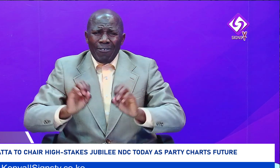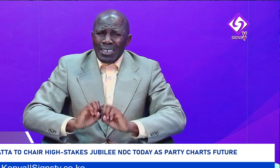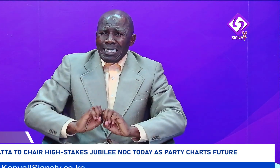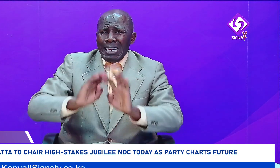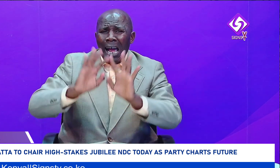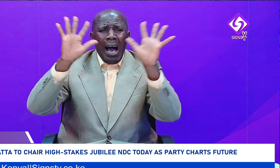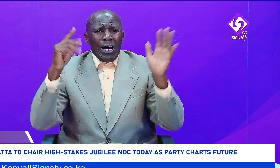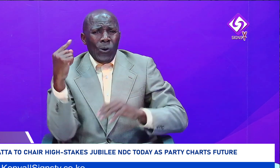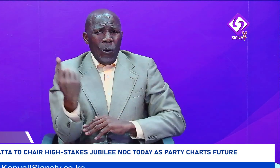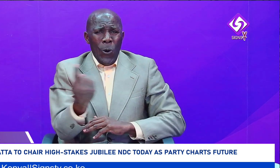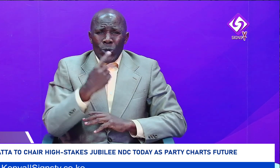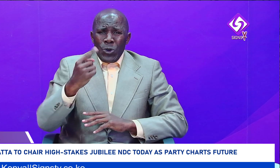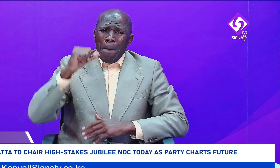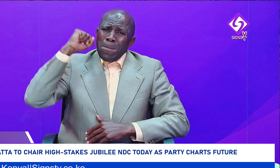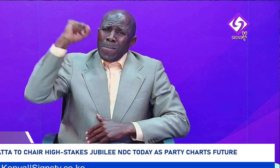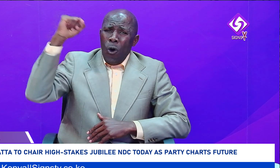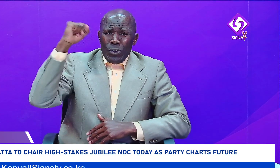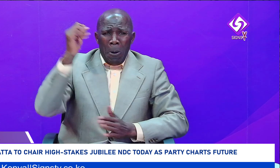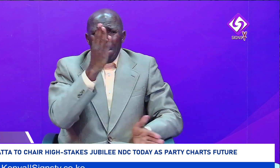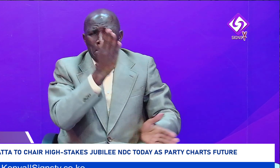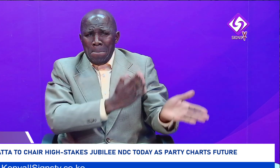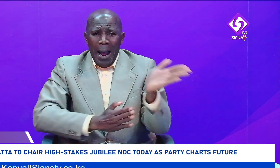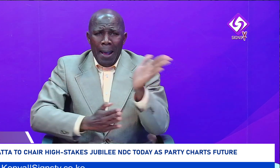a clear signal on its political plan.